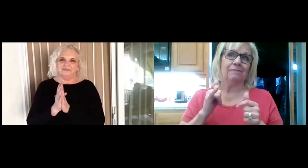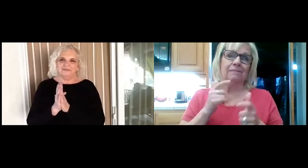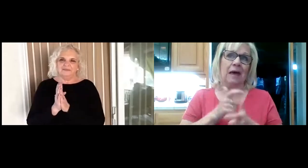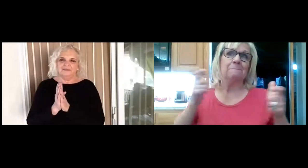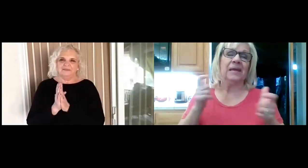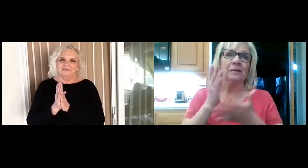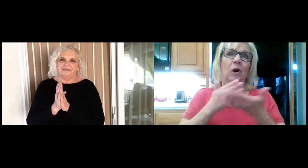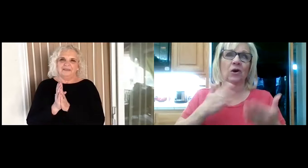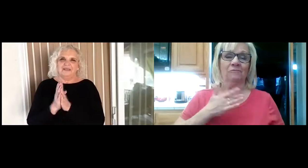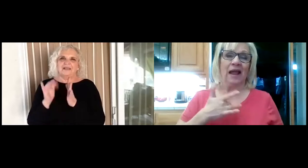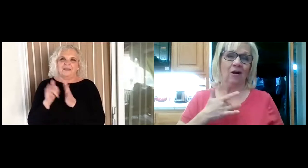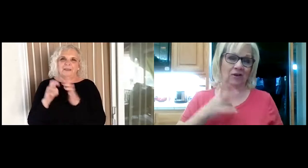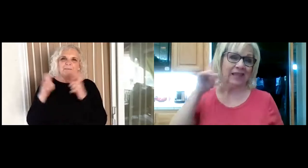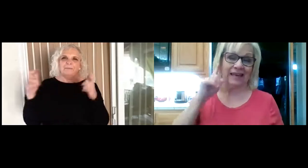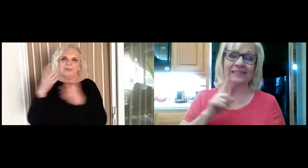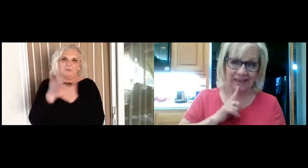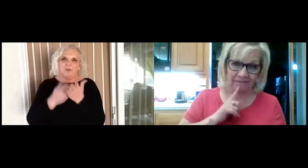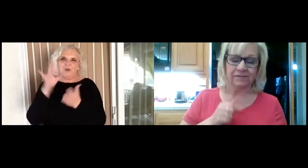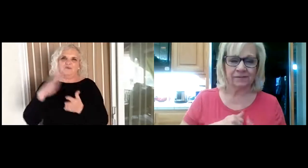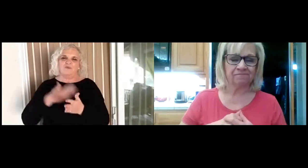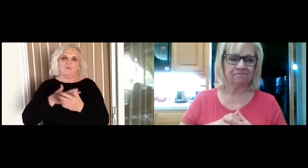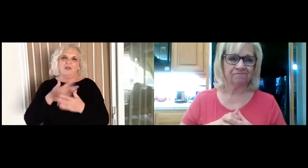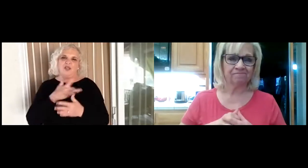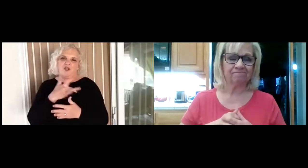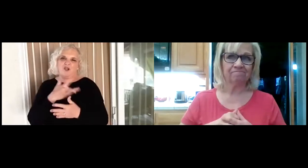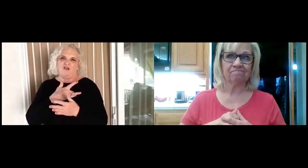And that big part of my heart that is deaf